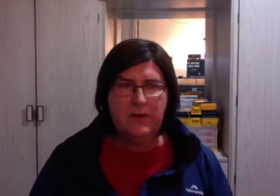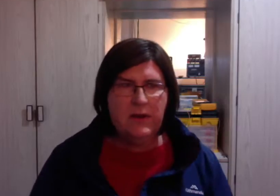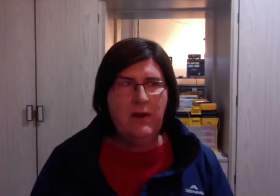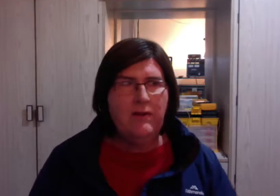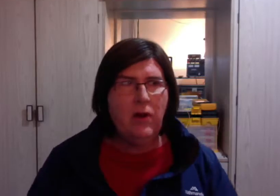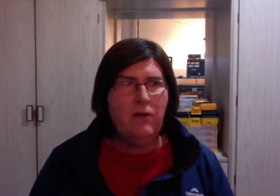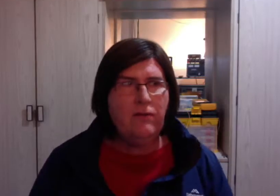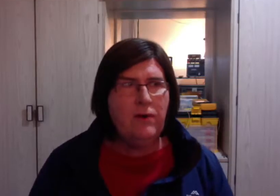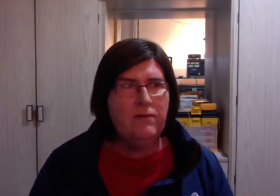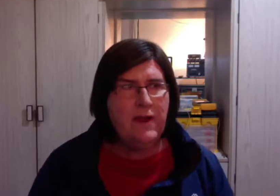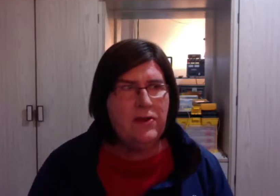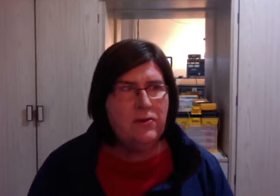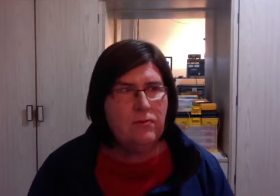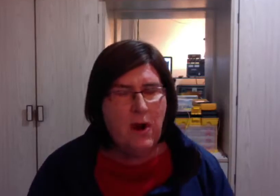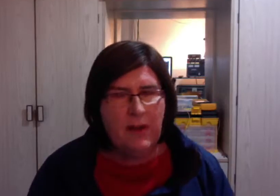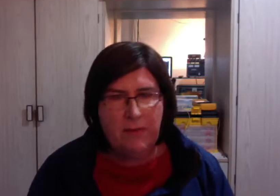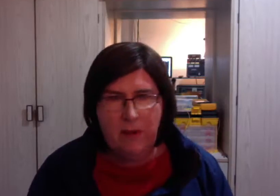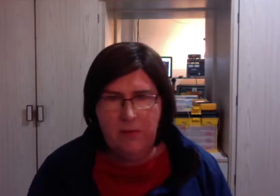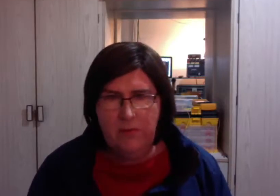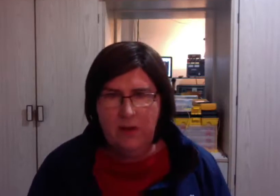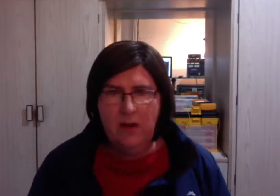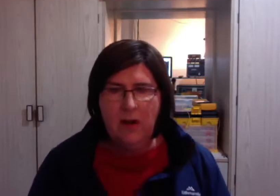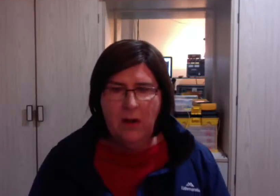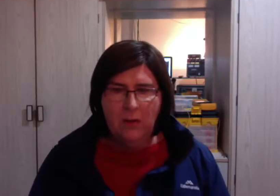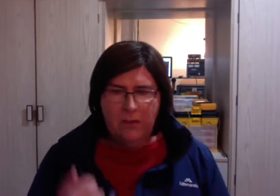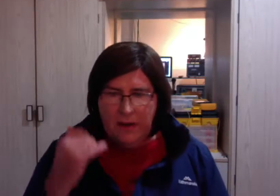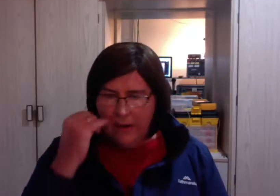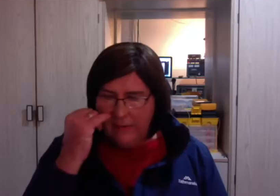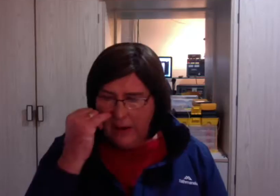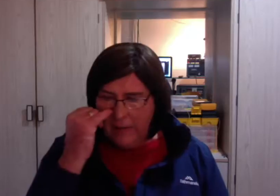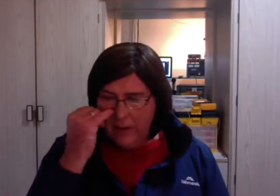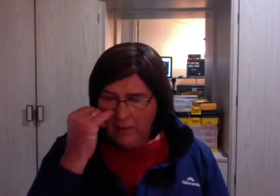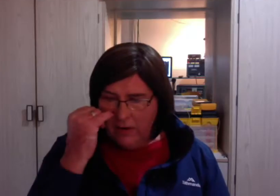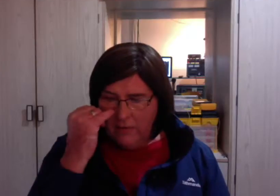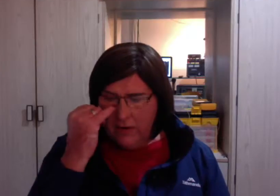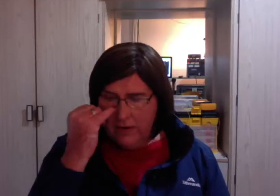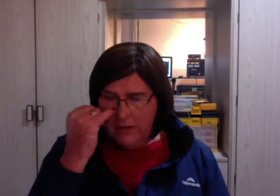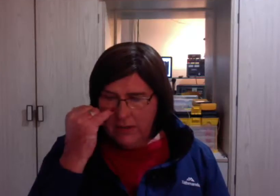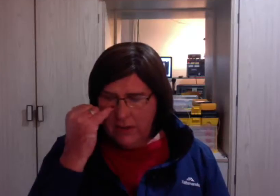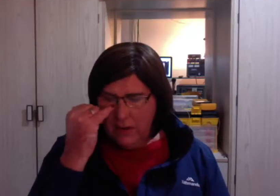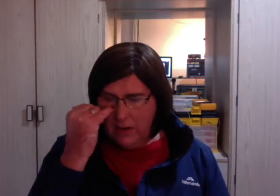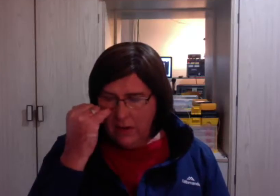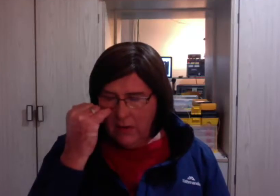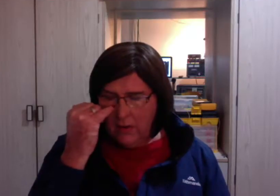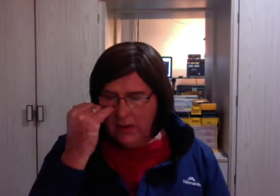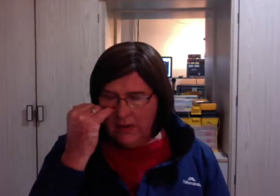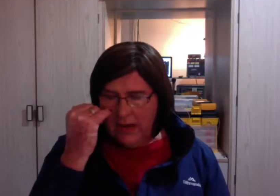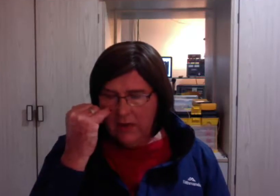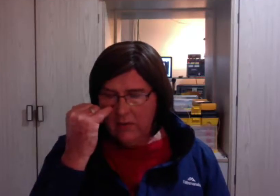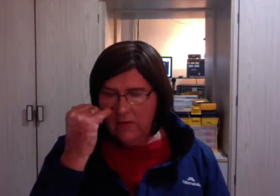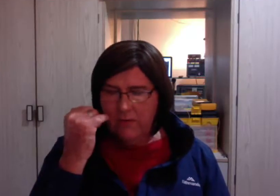don't have an off-road venue right at the moment. When we get an off-road venue, we can take you through some